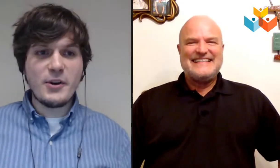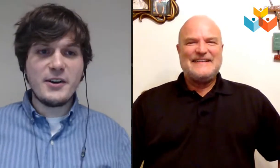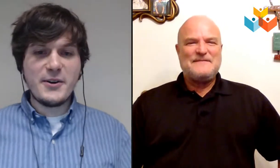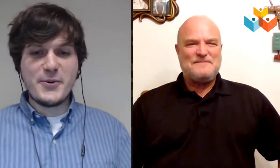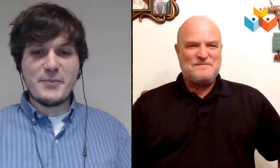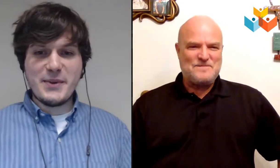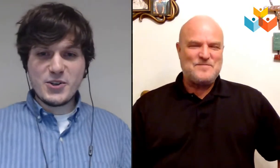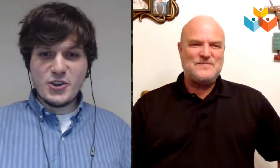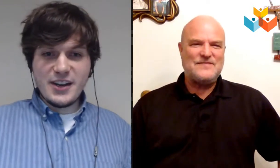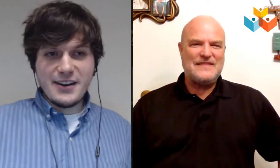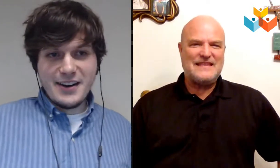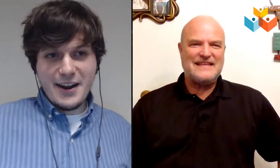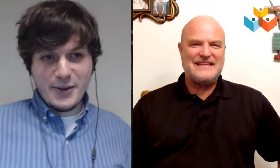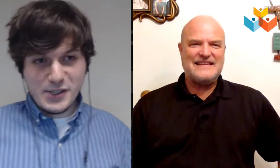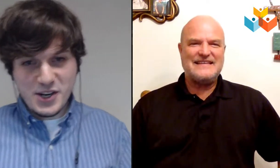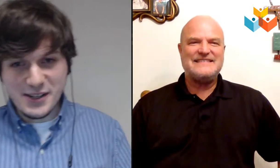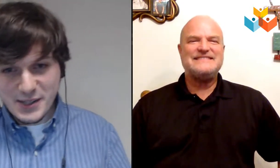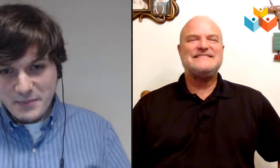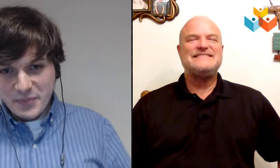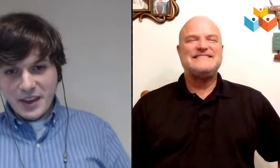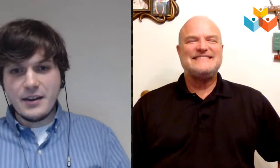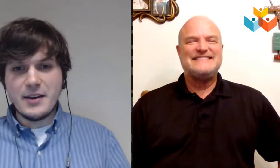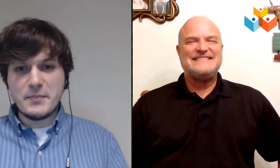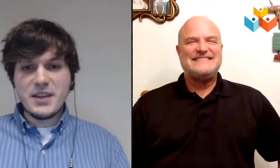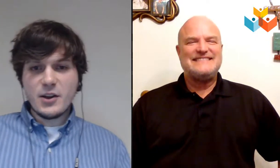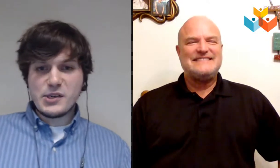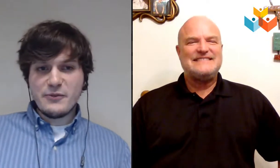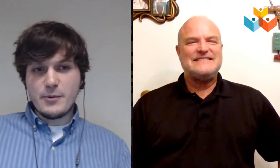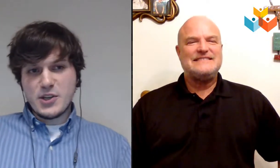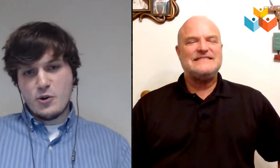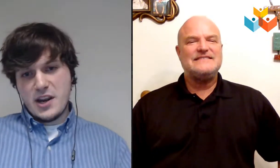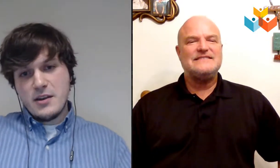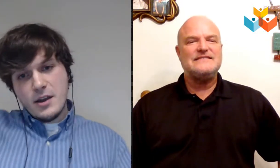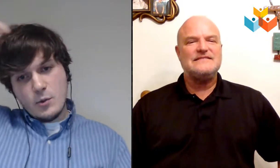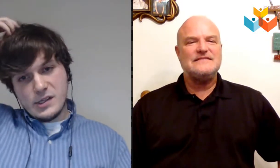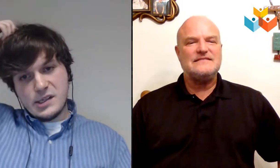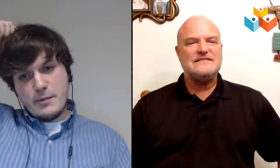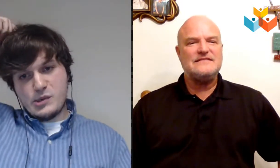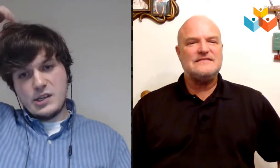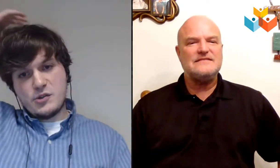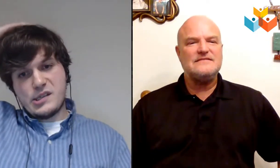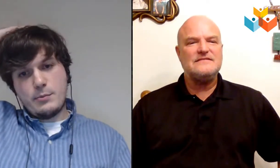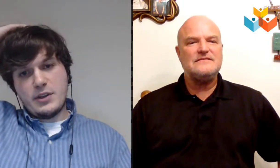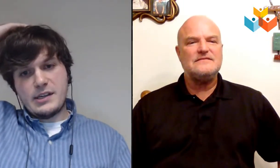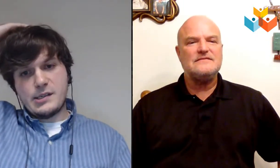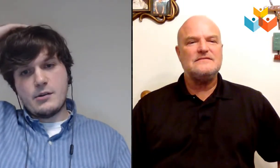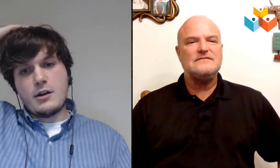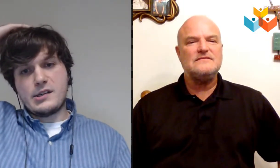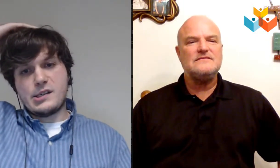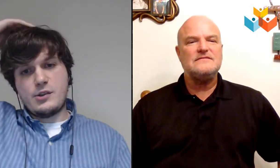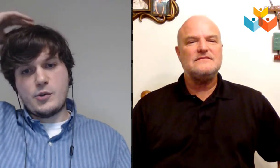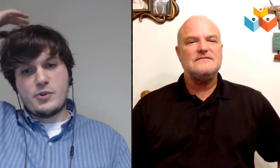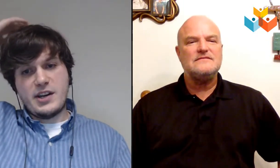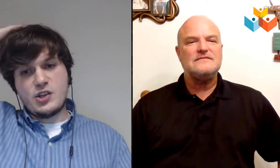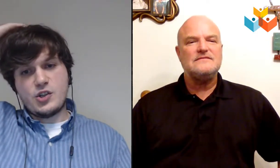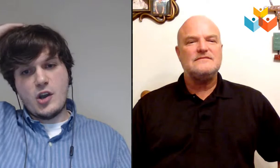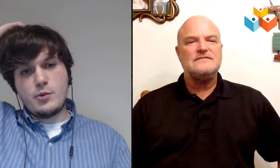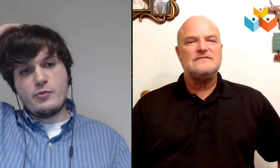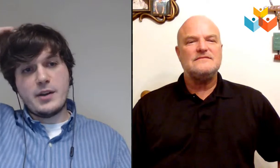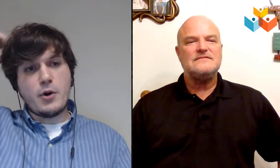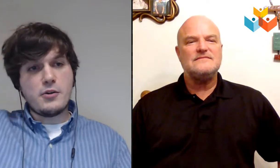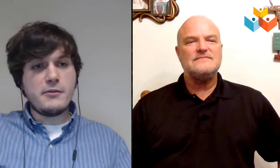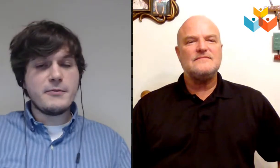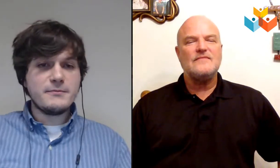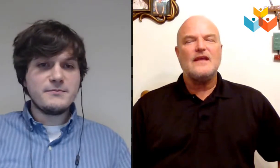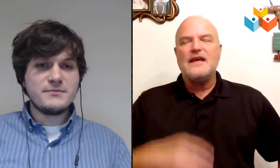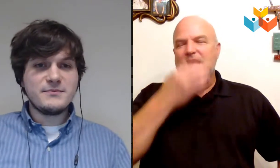just want to know, be sure you get it in now. Last chance. Question from Tony. What's the most interesting place or oddest interpretation job